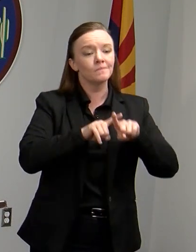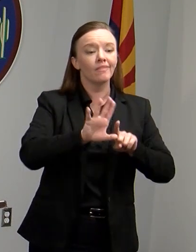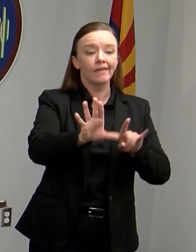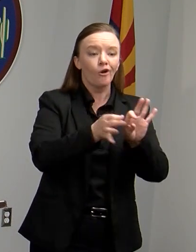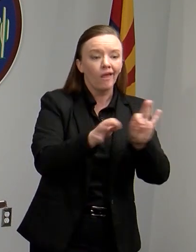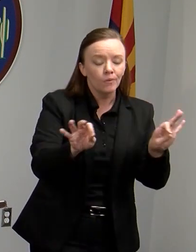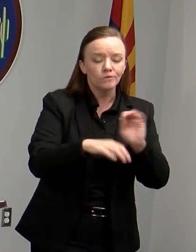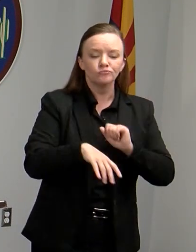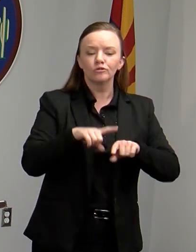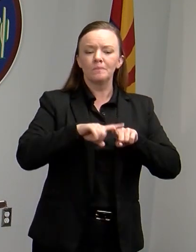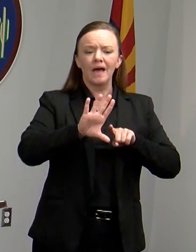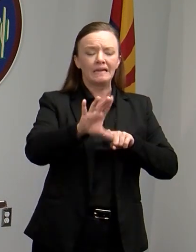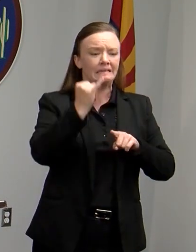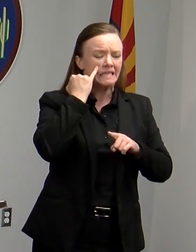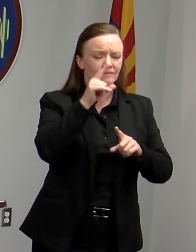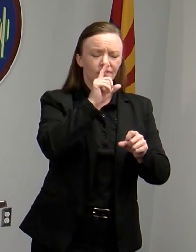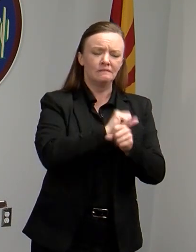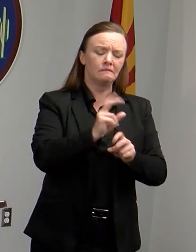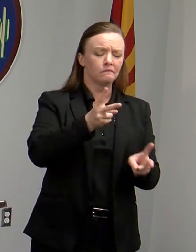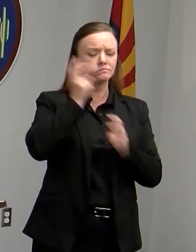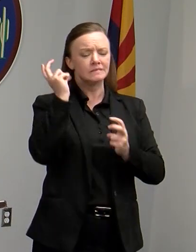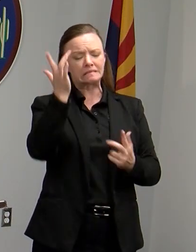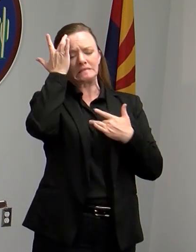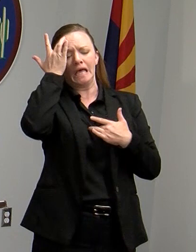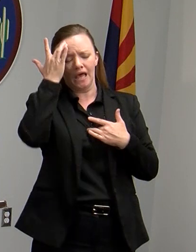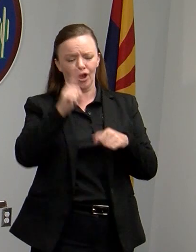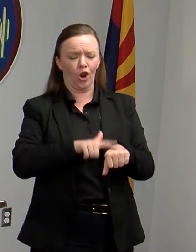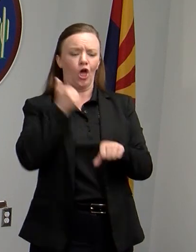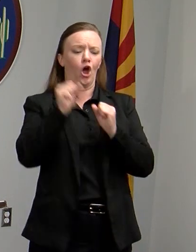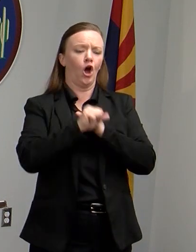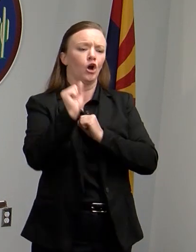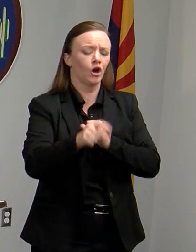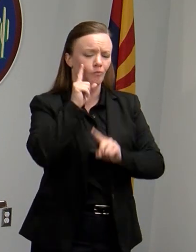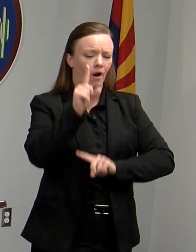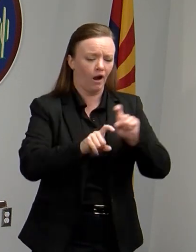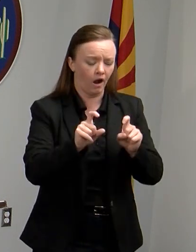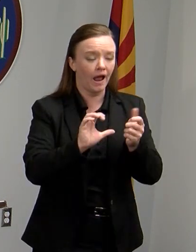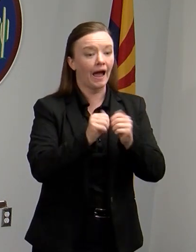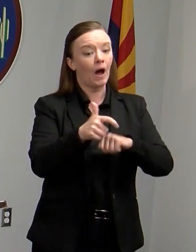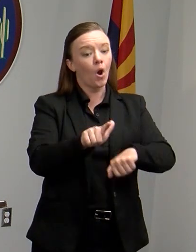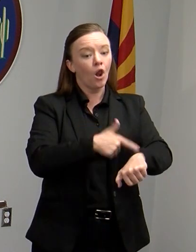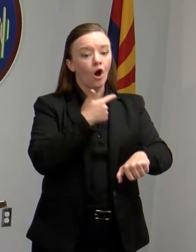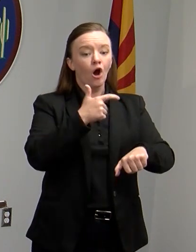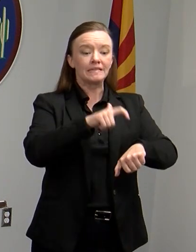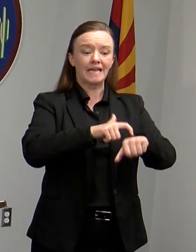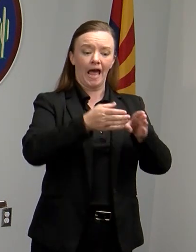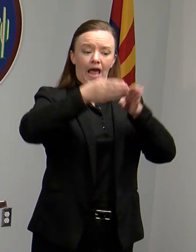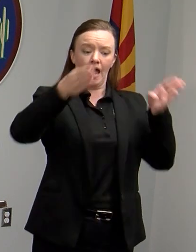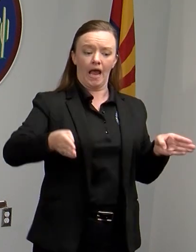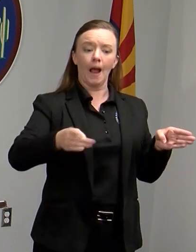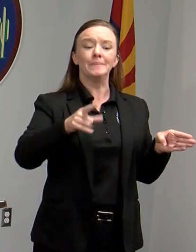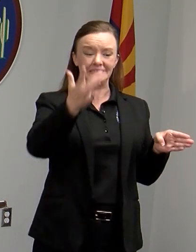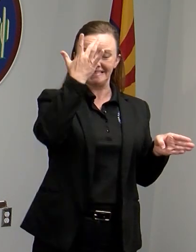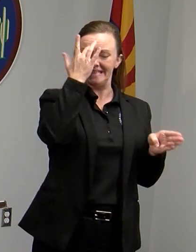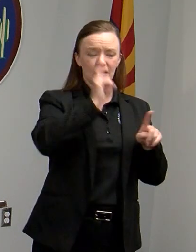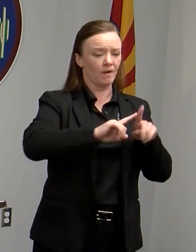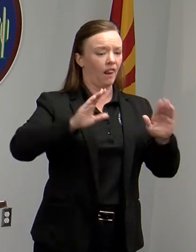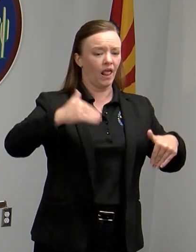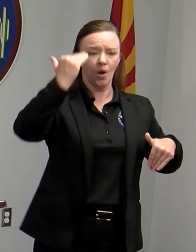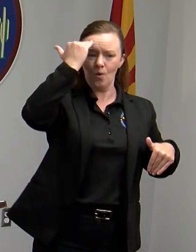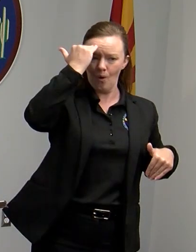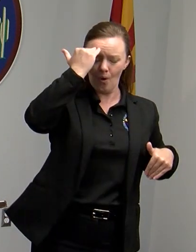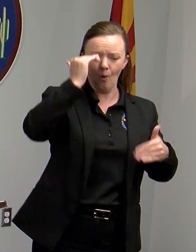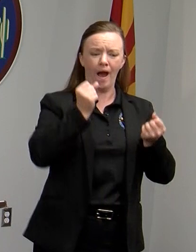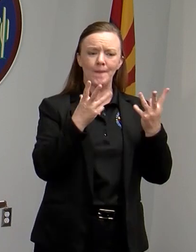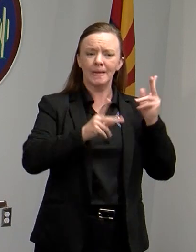a person is, how long that time period is that the person was infectious and out in the community, and how many people they had